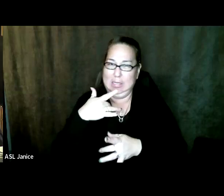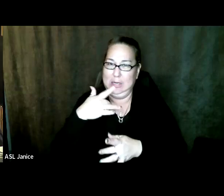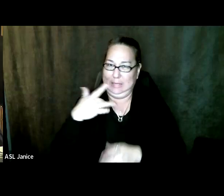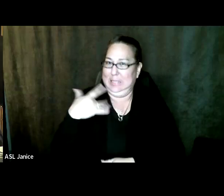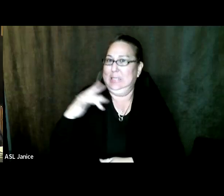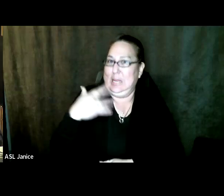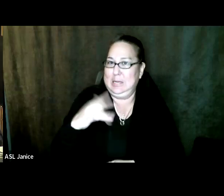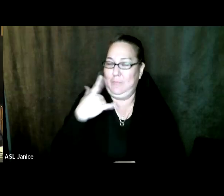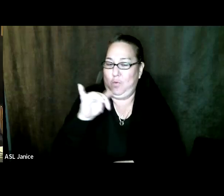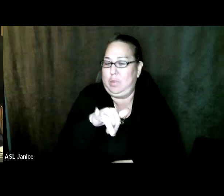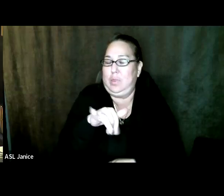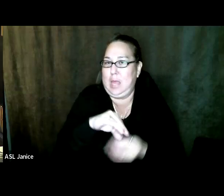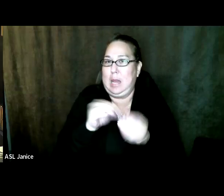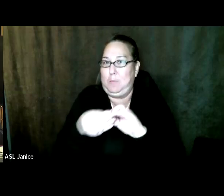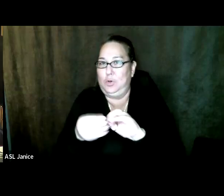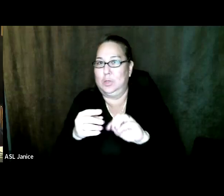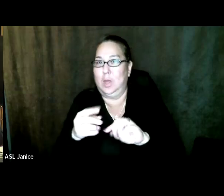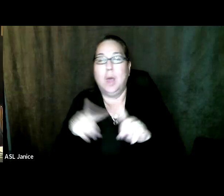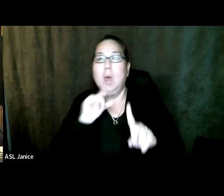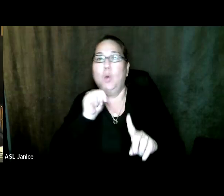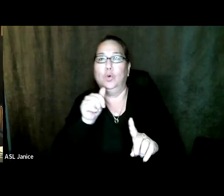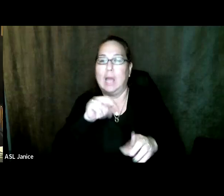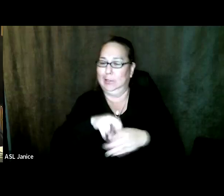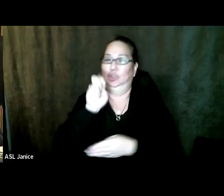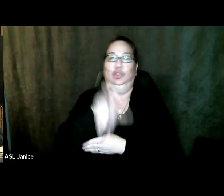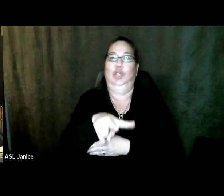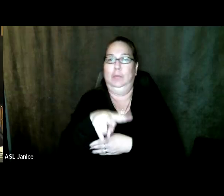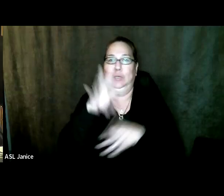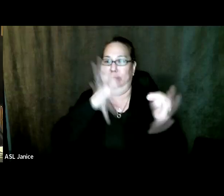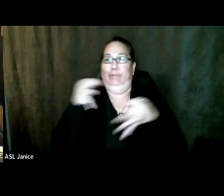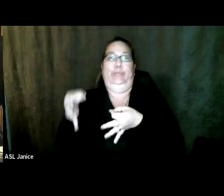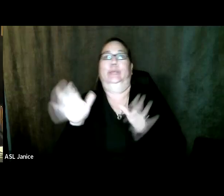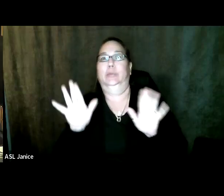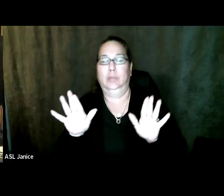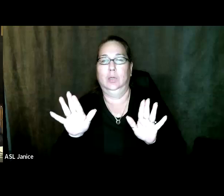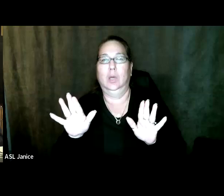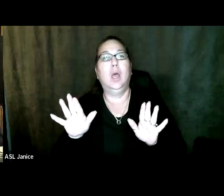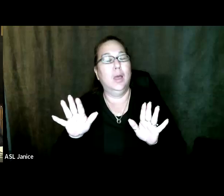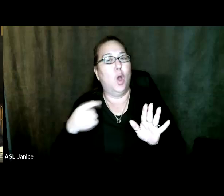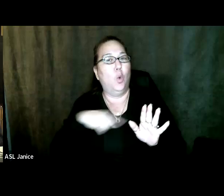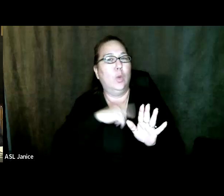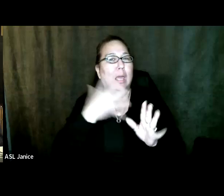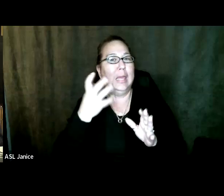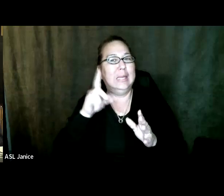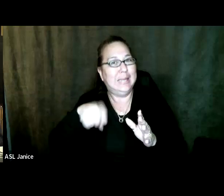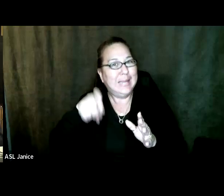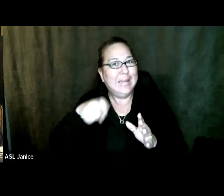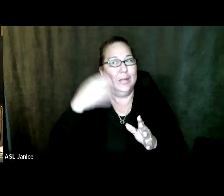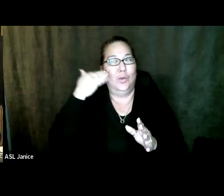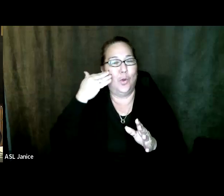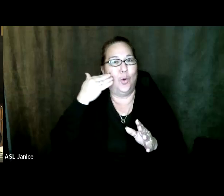ask questions, not to make judgments, because there's real stories behind them. That's what we really need to